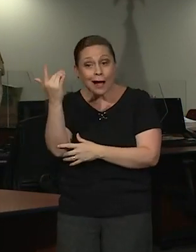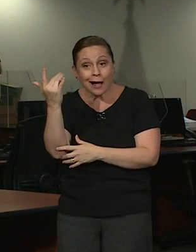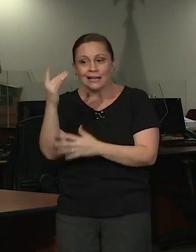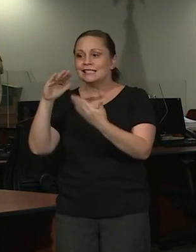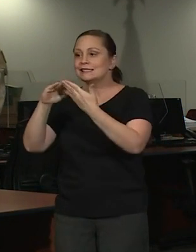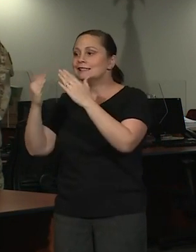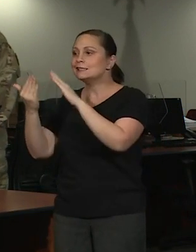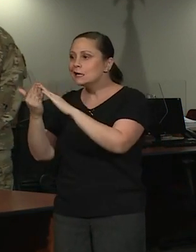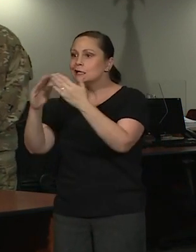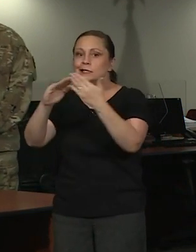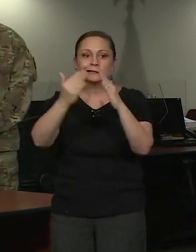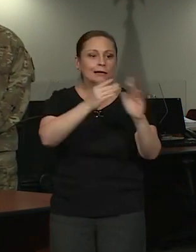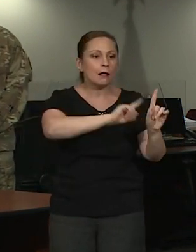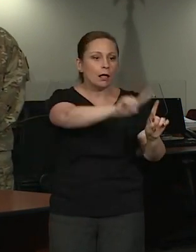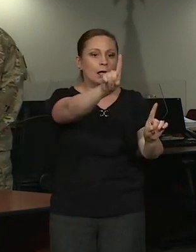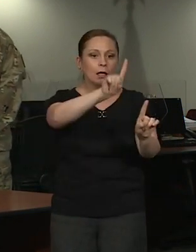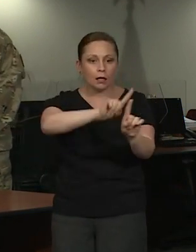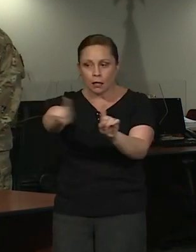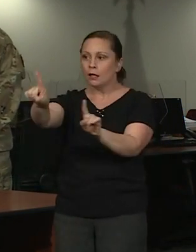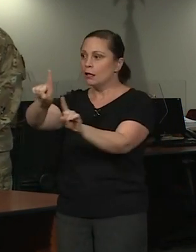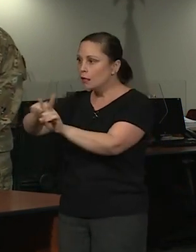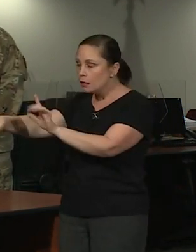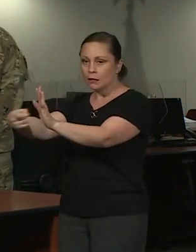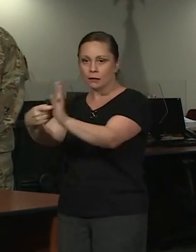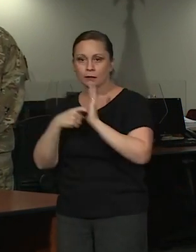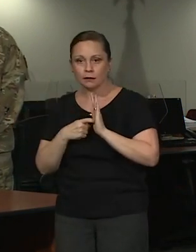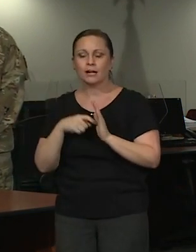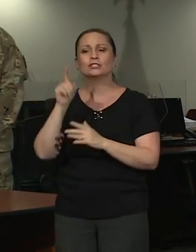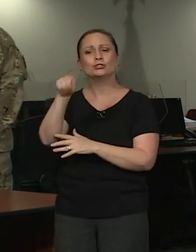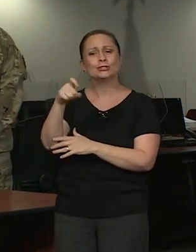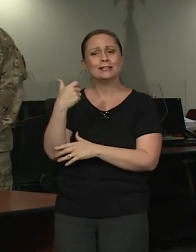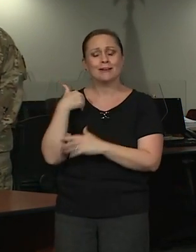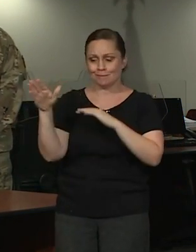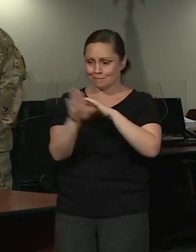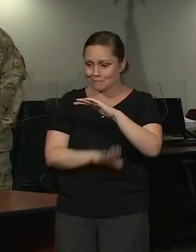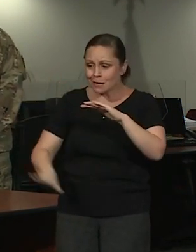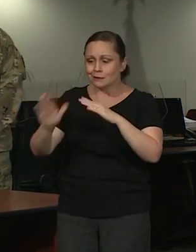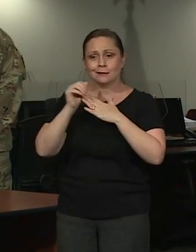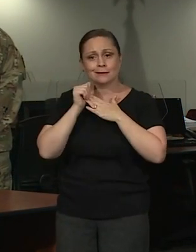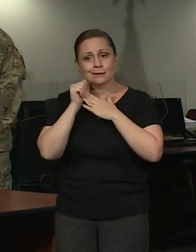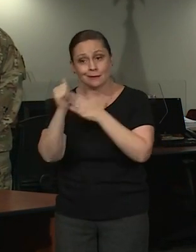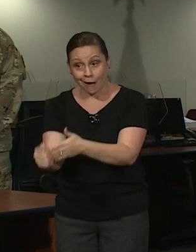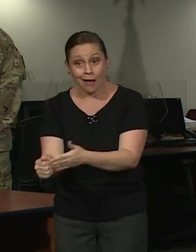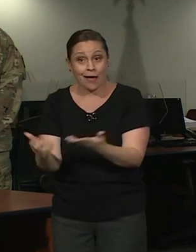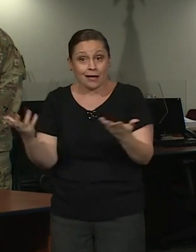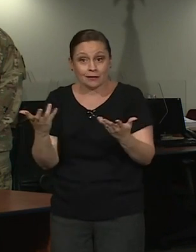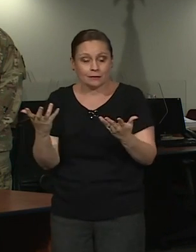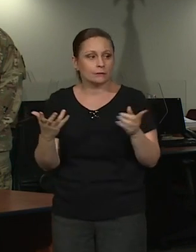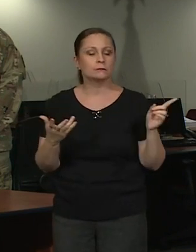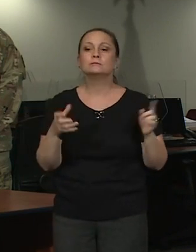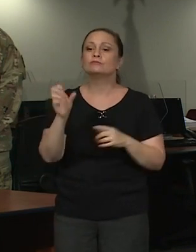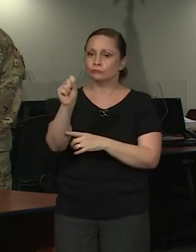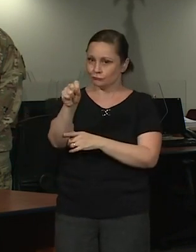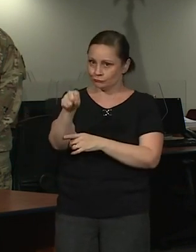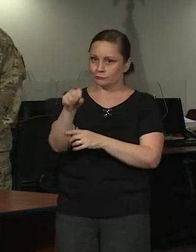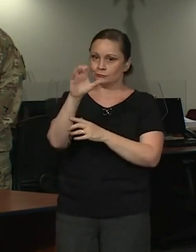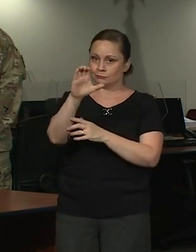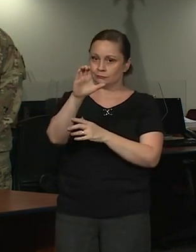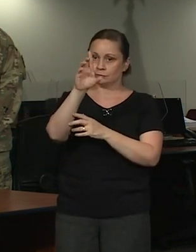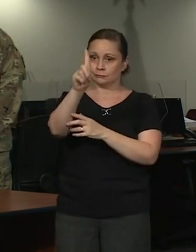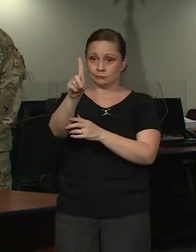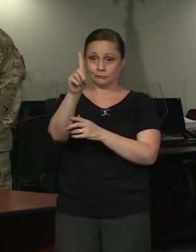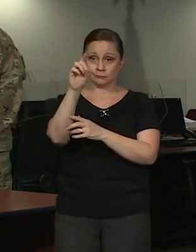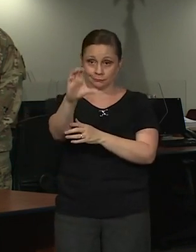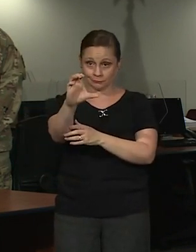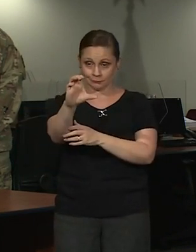Should there be at least some sort of guide of what to require? Yes, there is a guide. It's the CDC